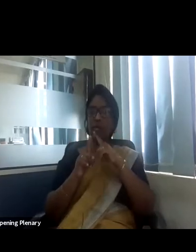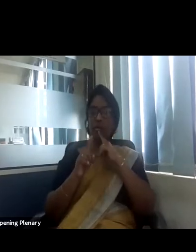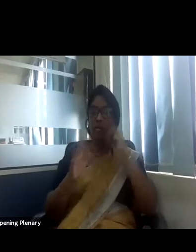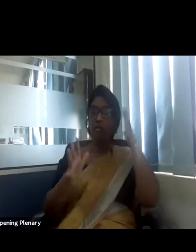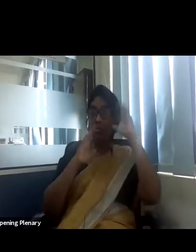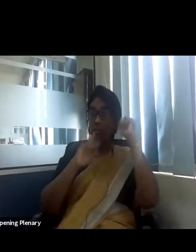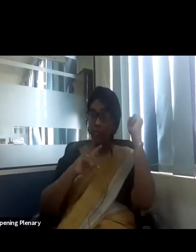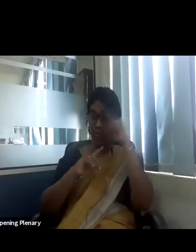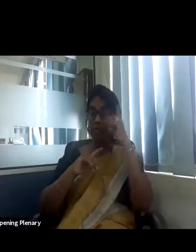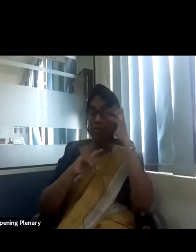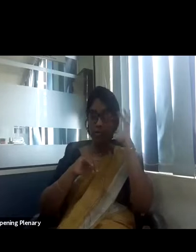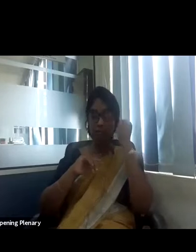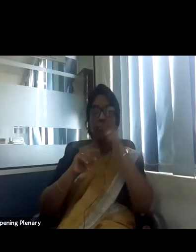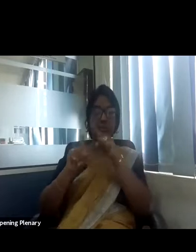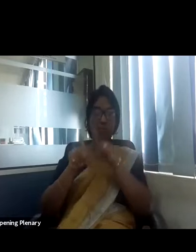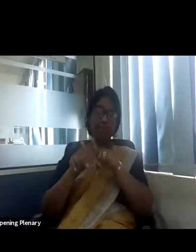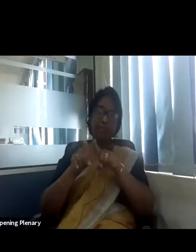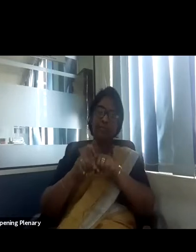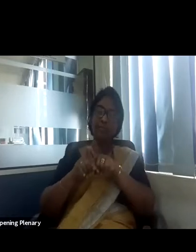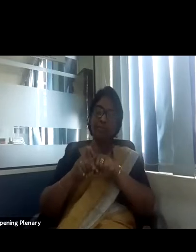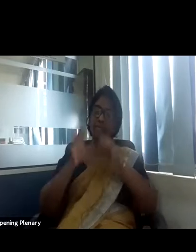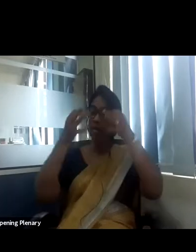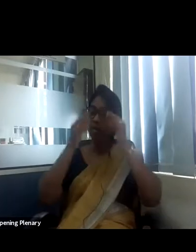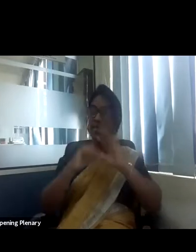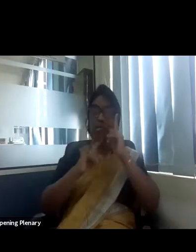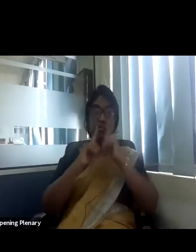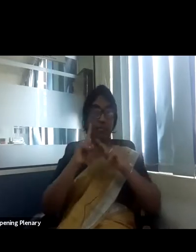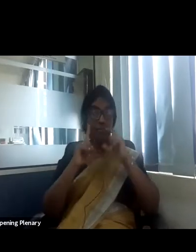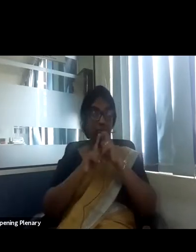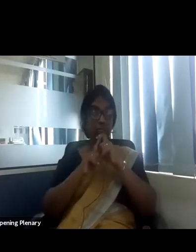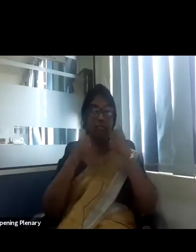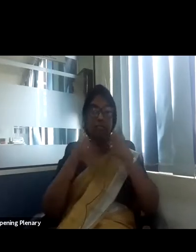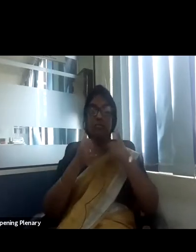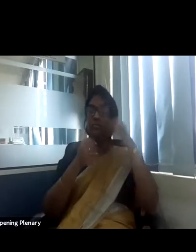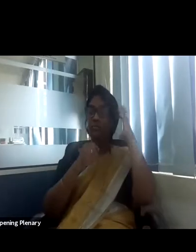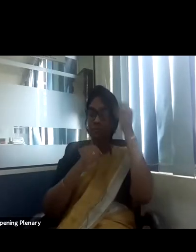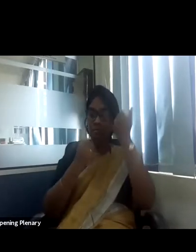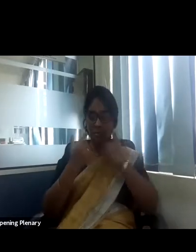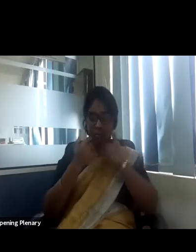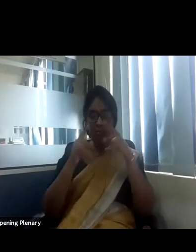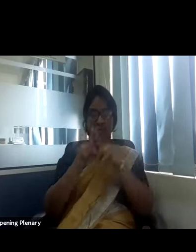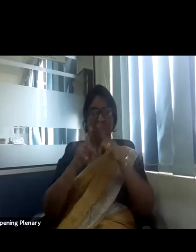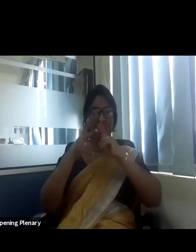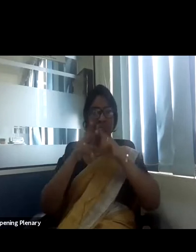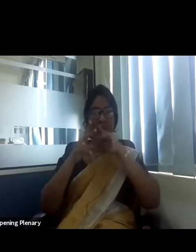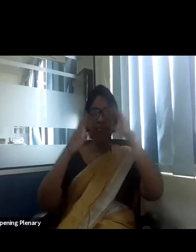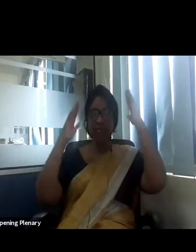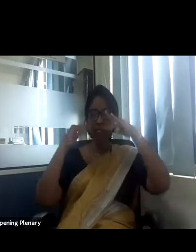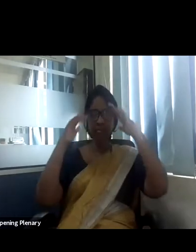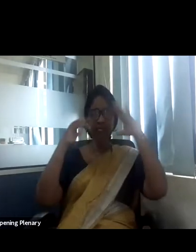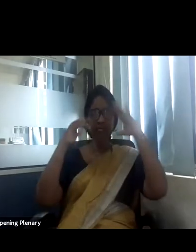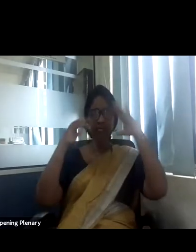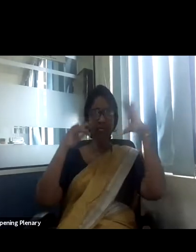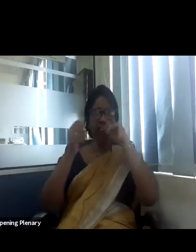13 on climate action, and compared to previous years. Notable improvement has also been observed in achieving goal